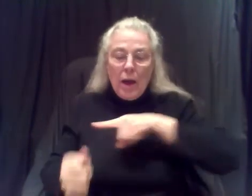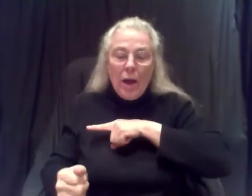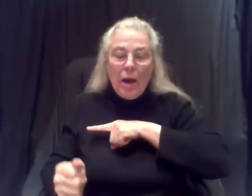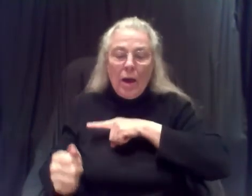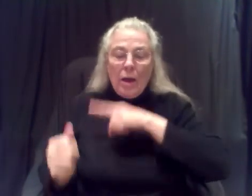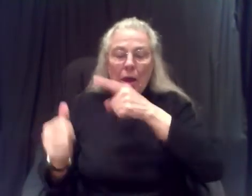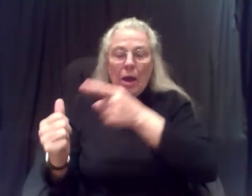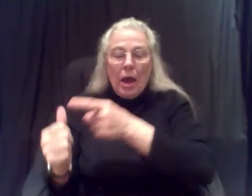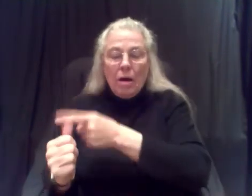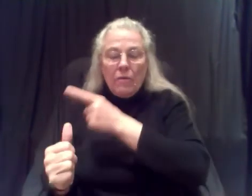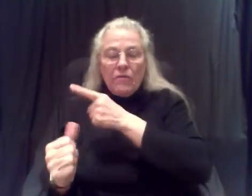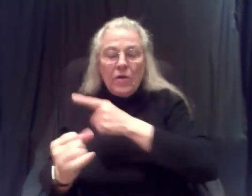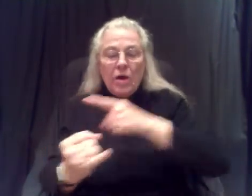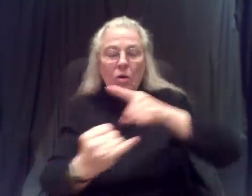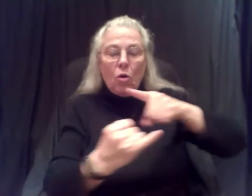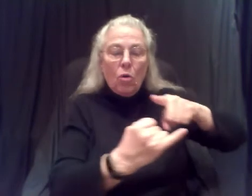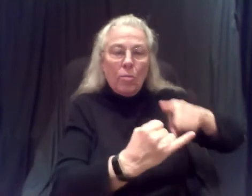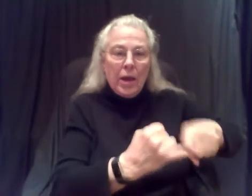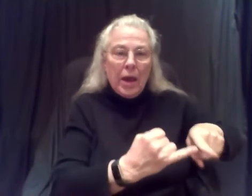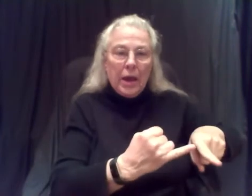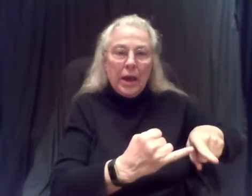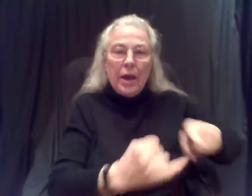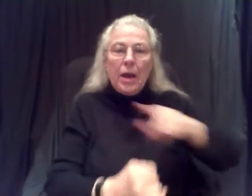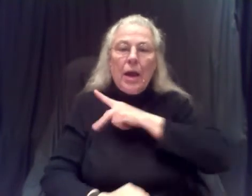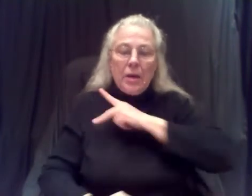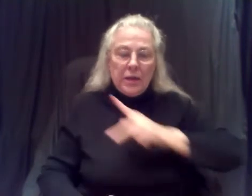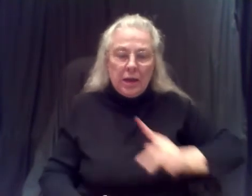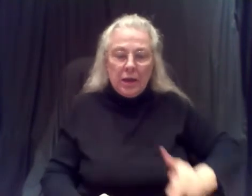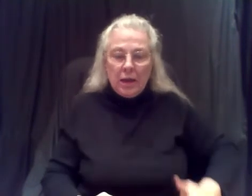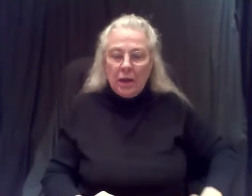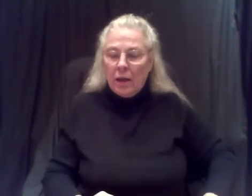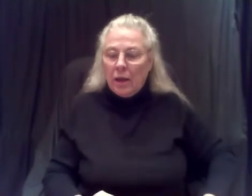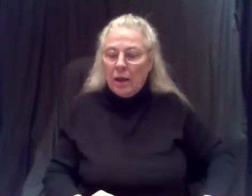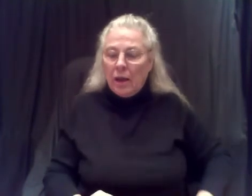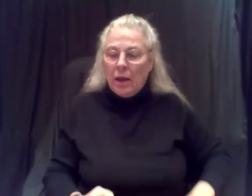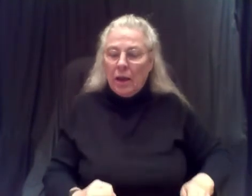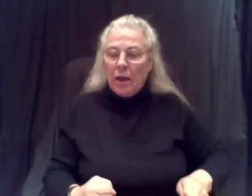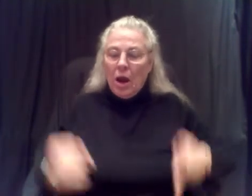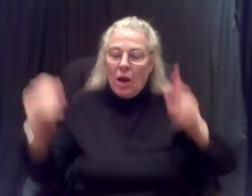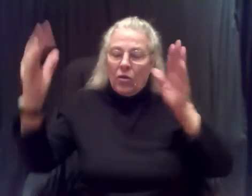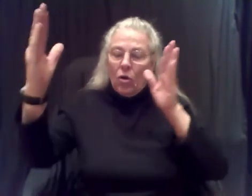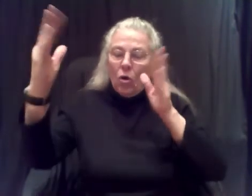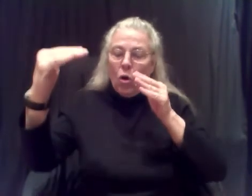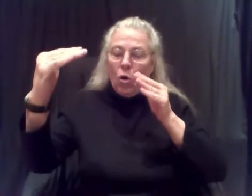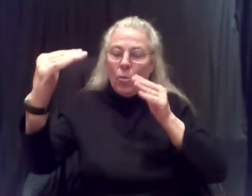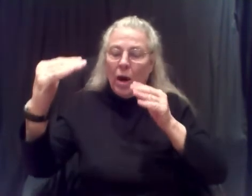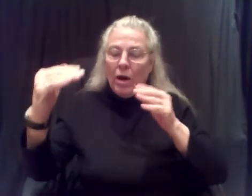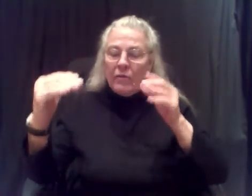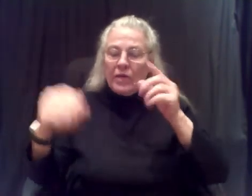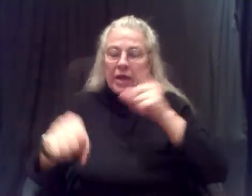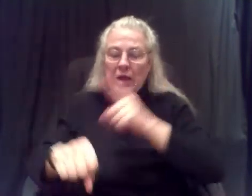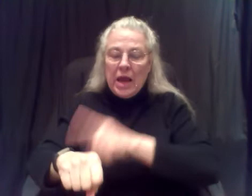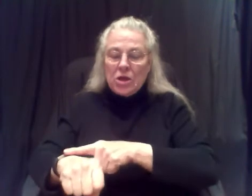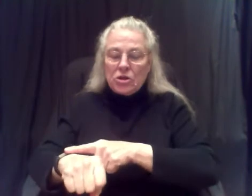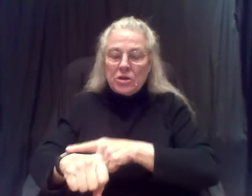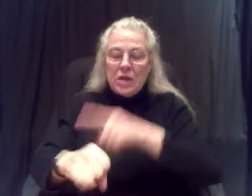Emmanuel, Alpha, Omega, and King. The hope of the ages